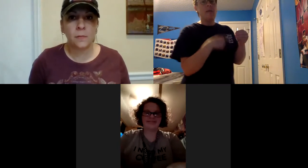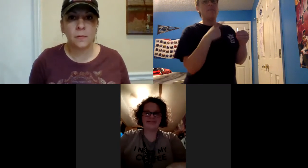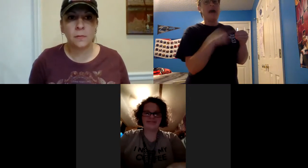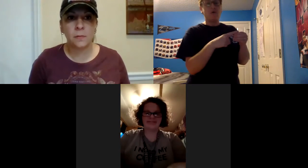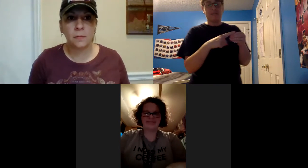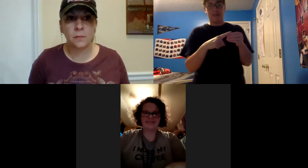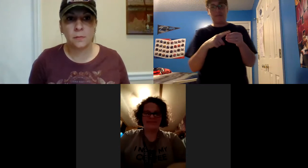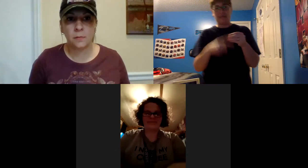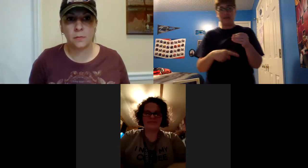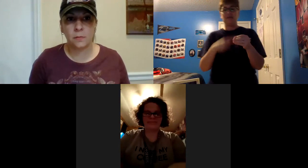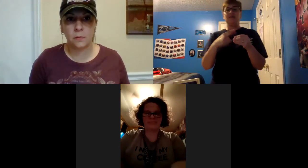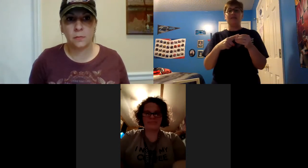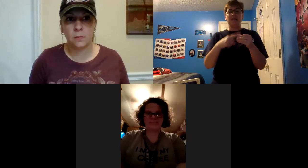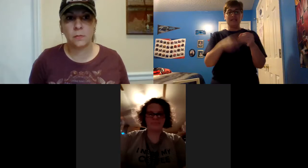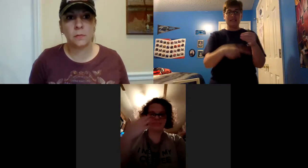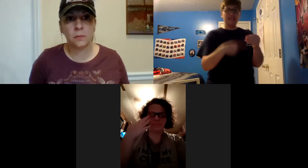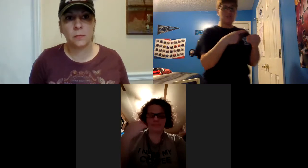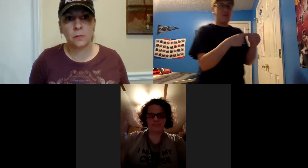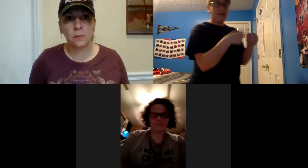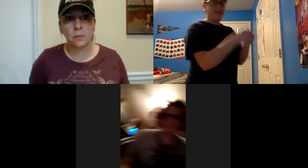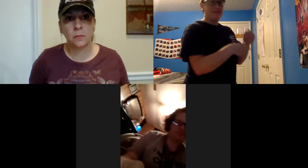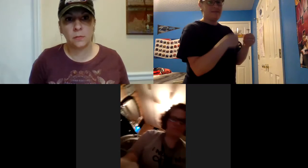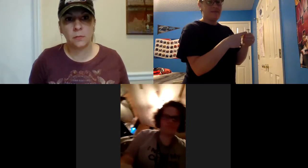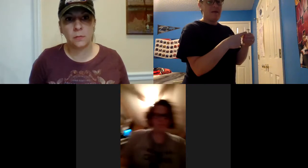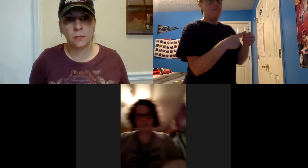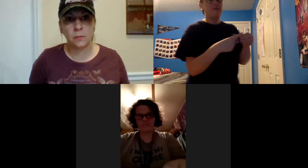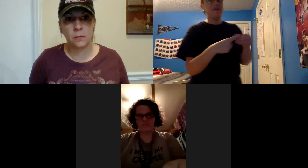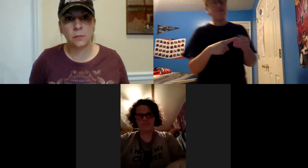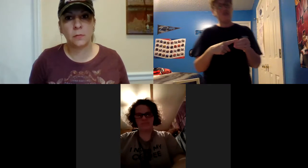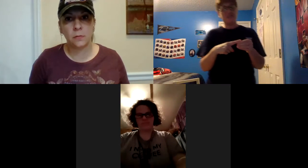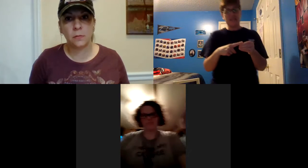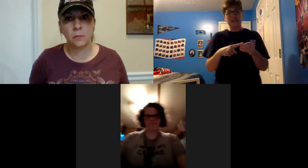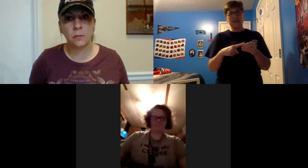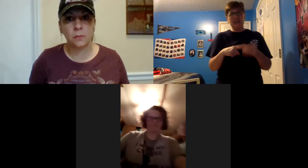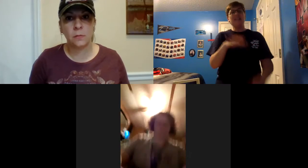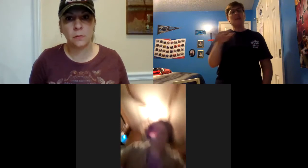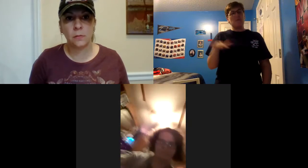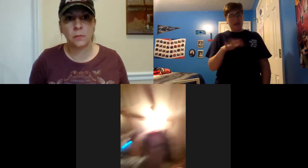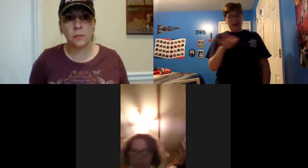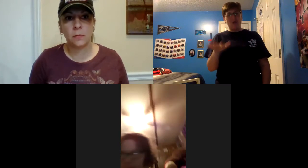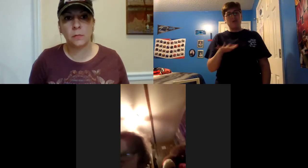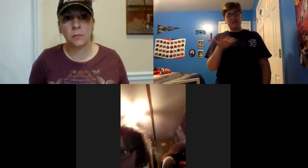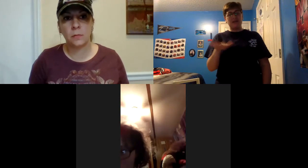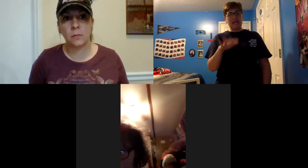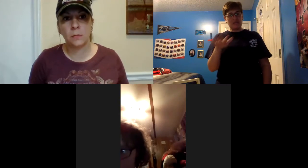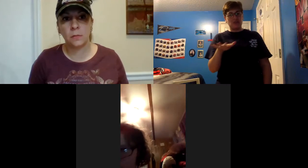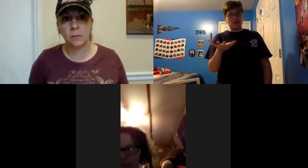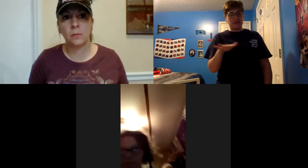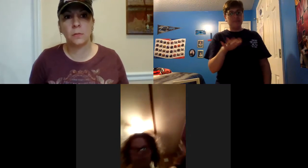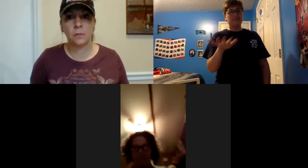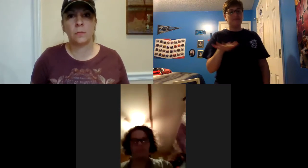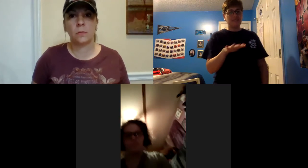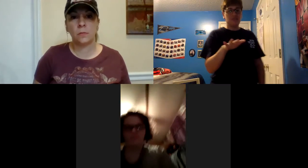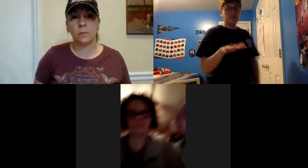talking about something, then it's this way. But if you're saying it's about